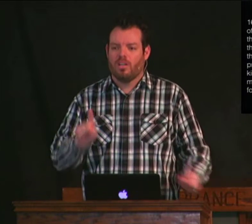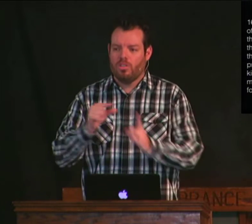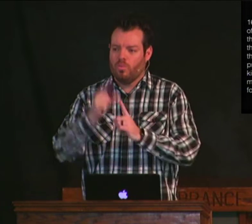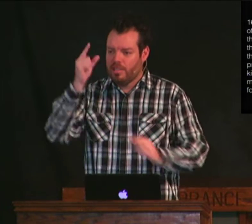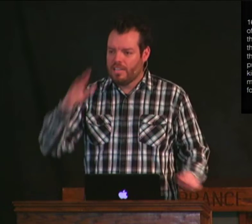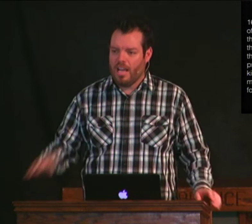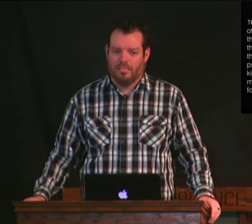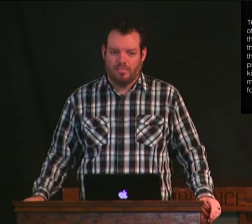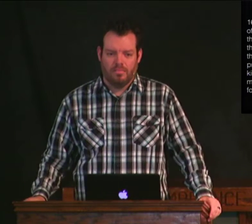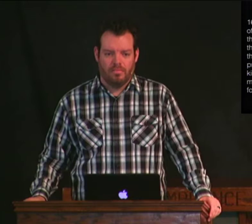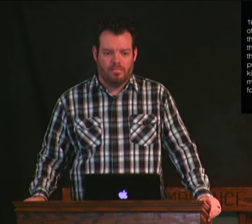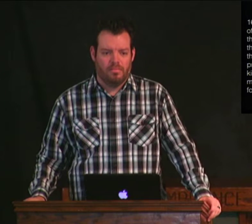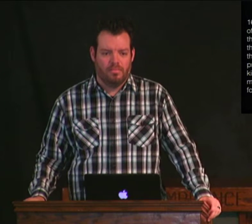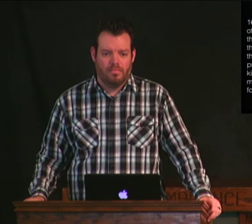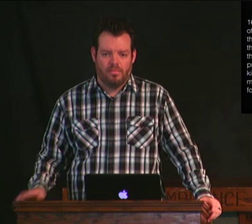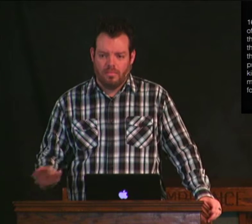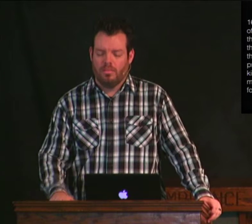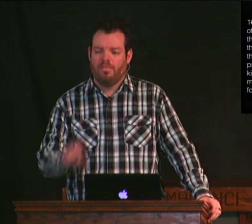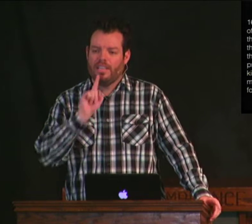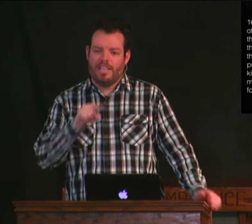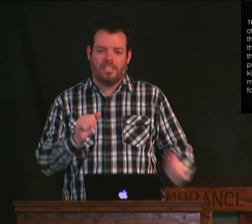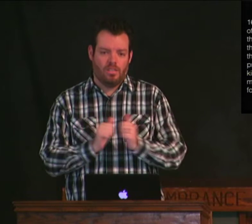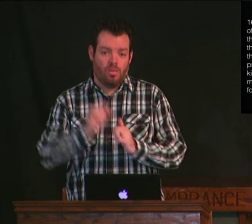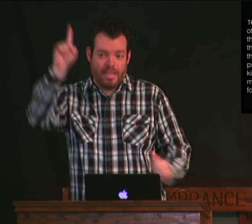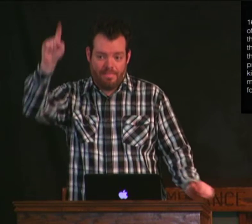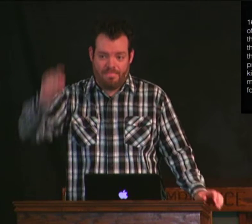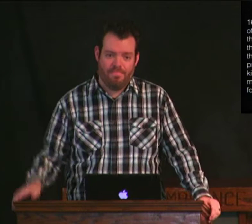to the Word of God. You'll find the answers with him.